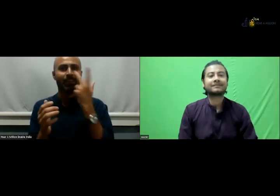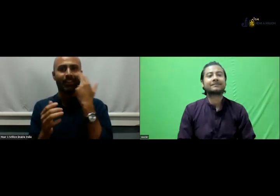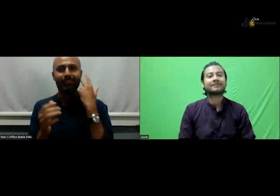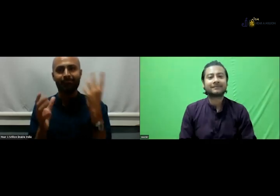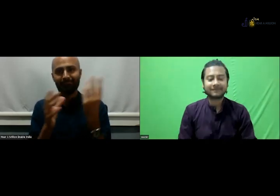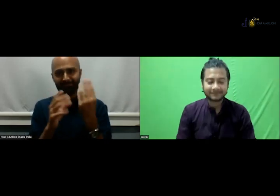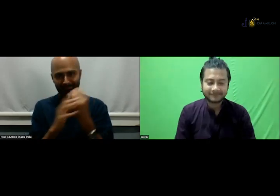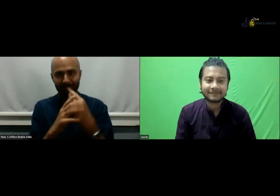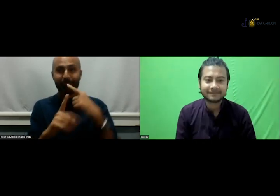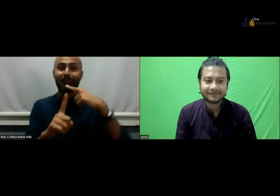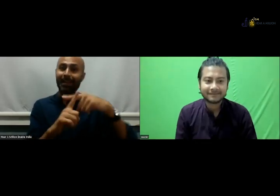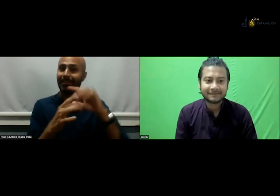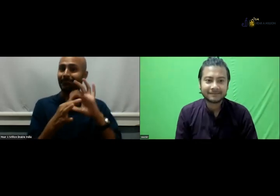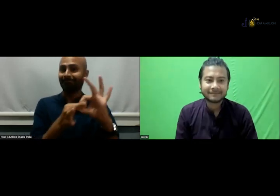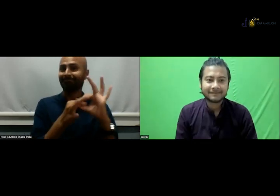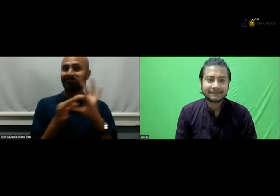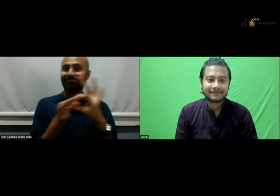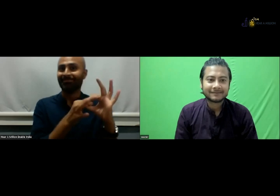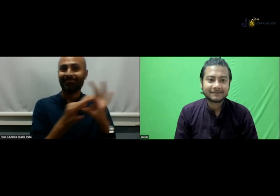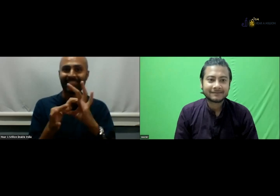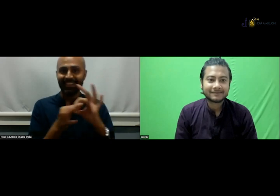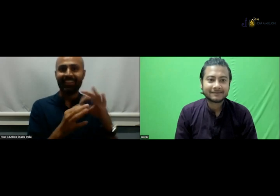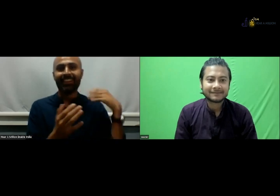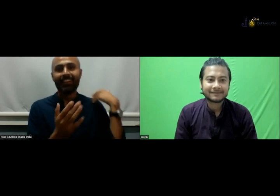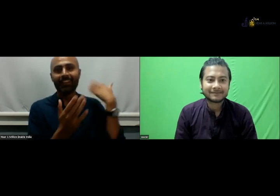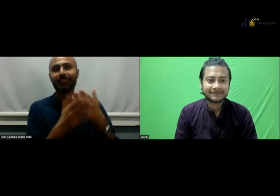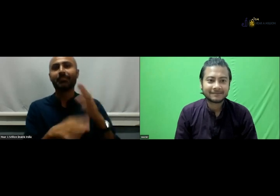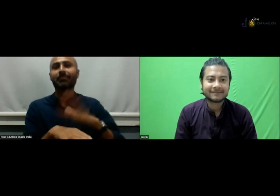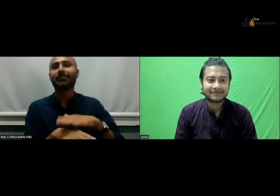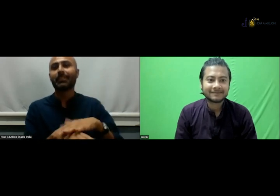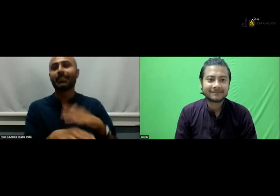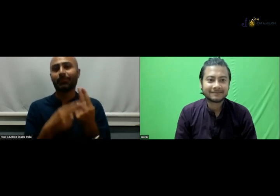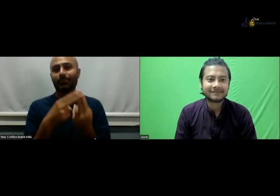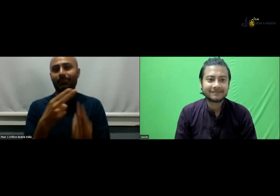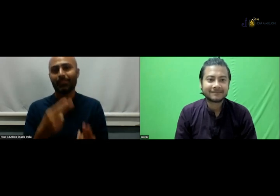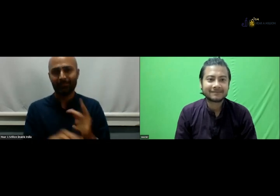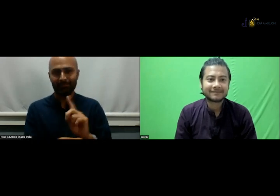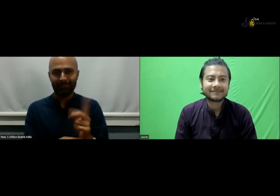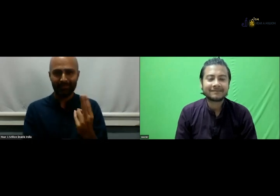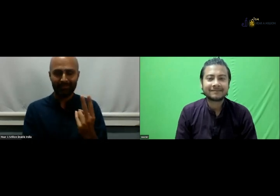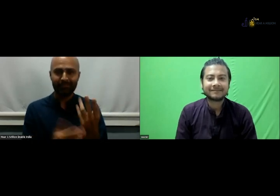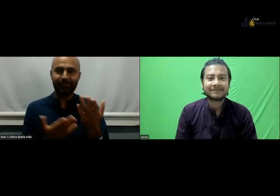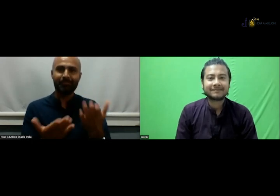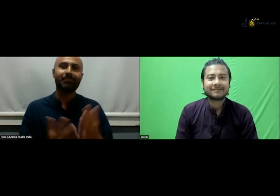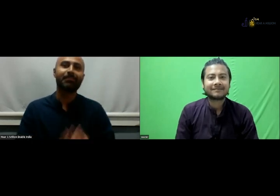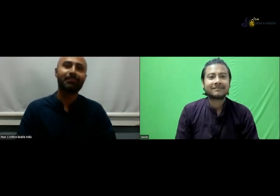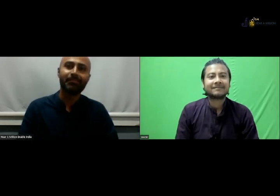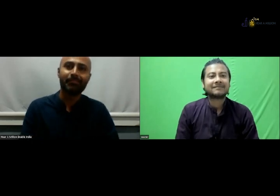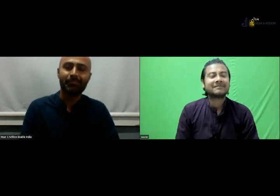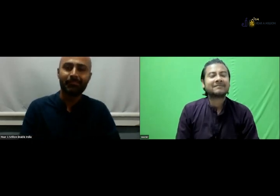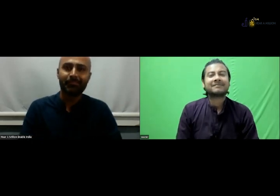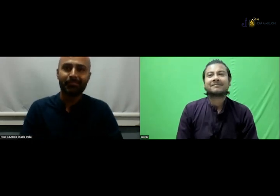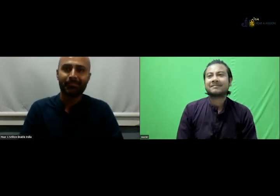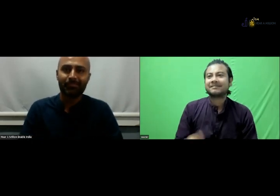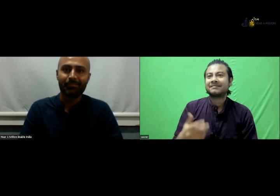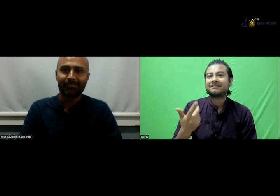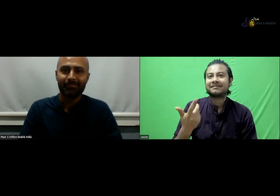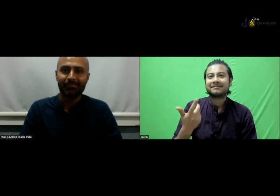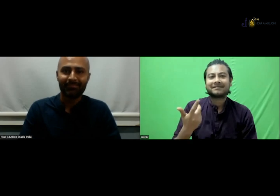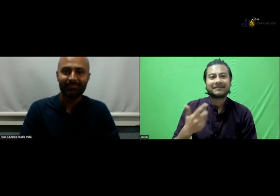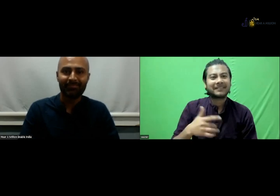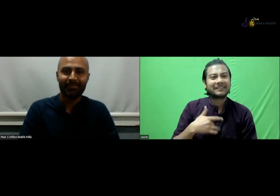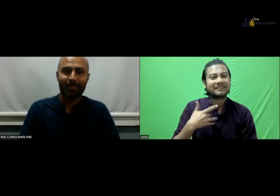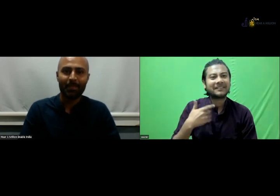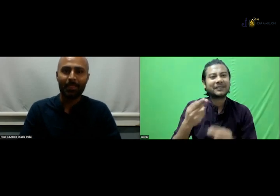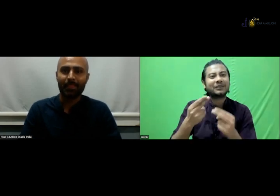Okay, Saurav, you were the interpreter for Sudamini and you were connected since very long time. So you have 2 minutes to share